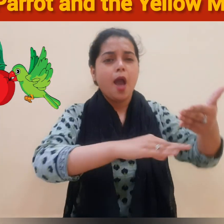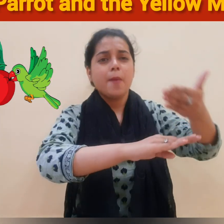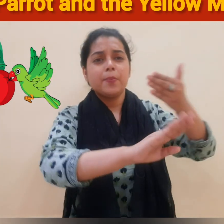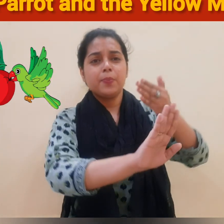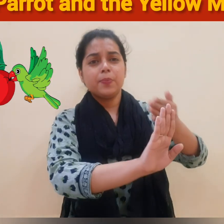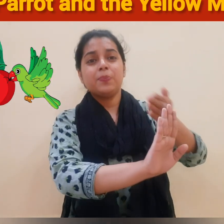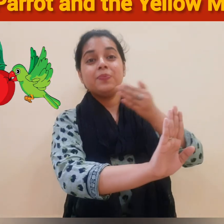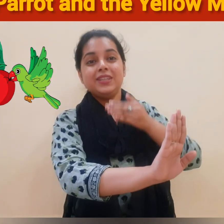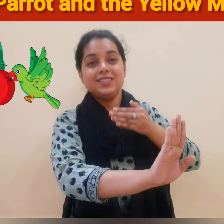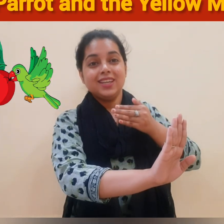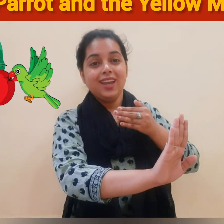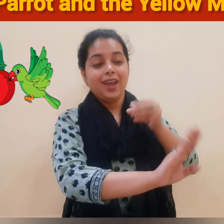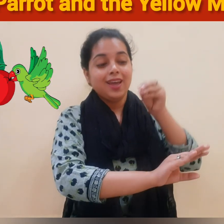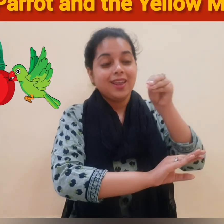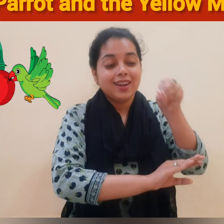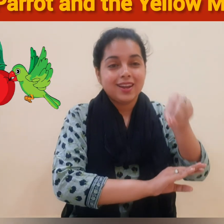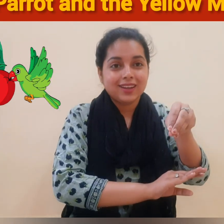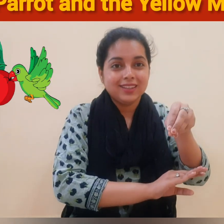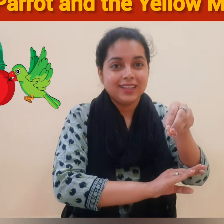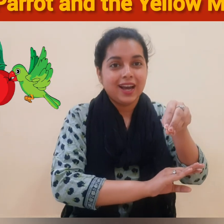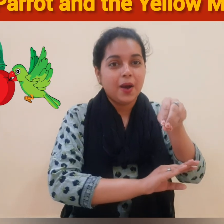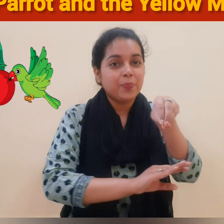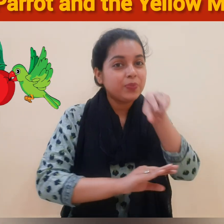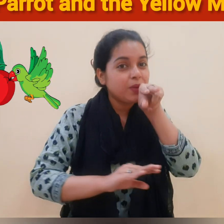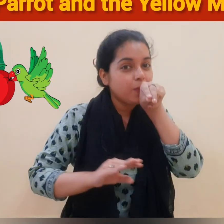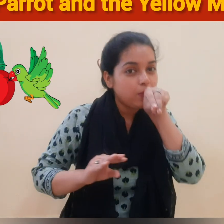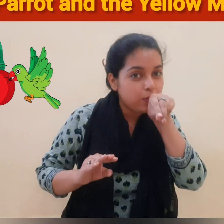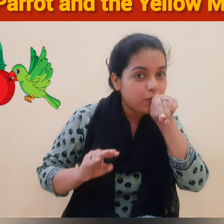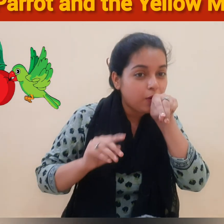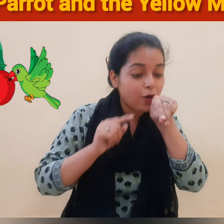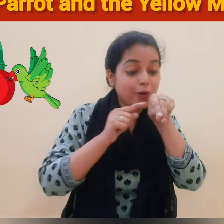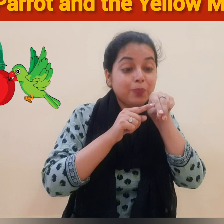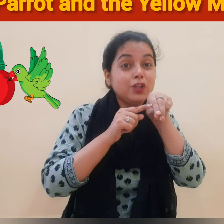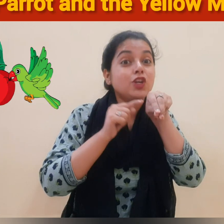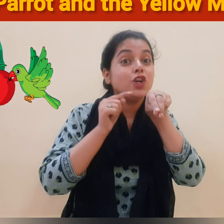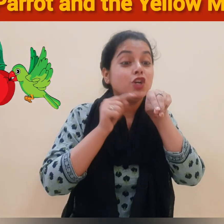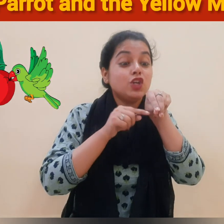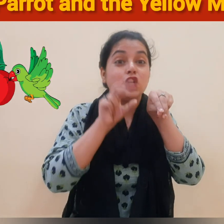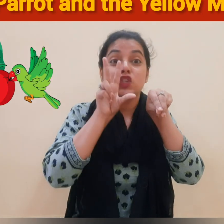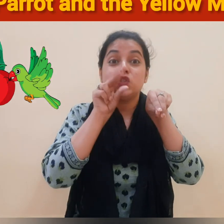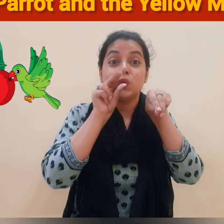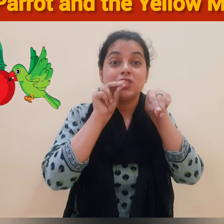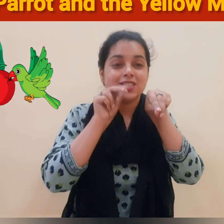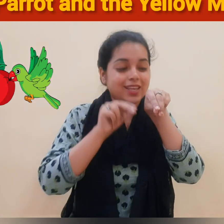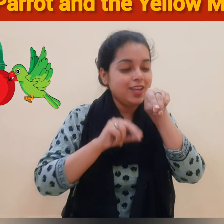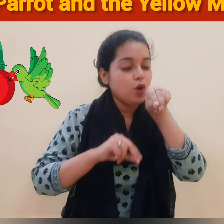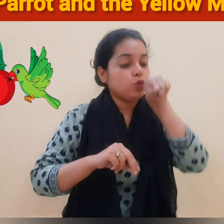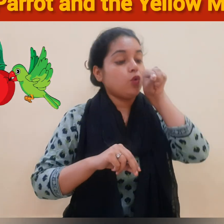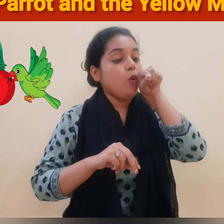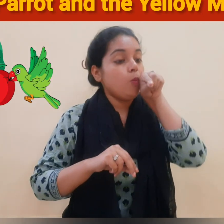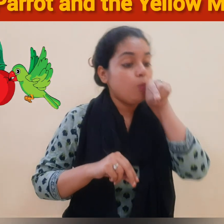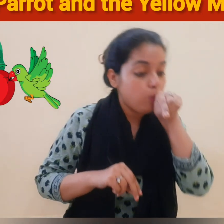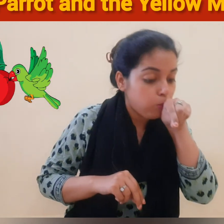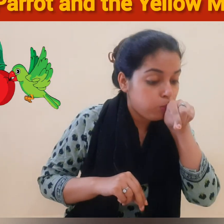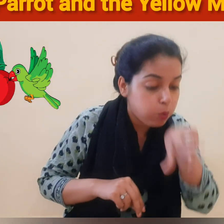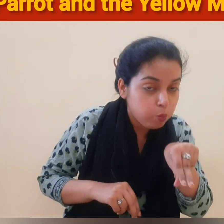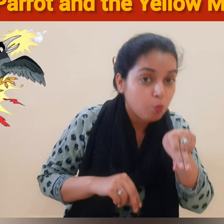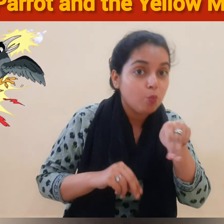Parrot went behind the tree. He pecked the balloon with his beak. Pop! The